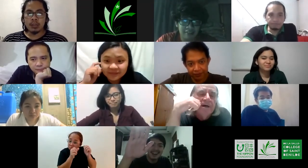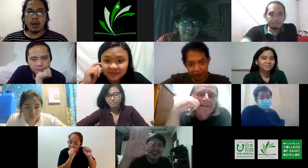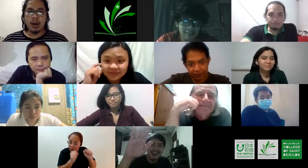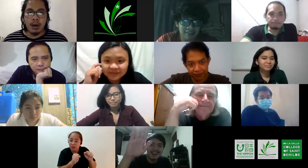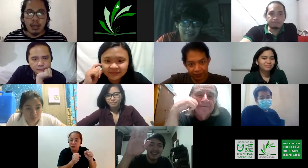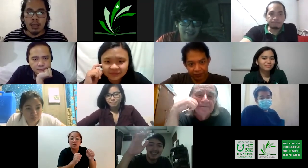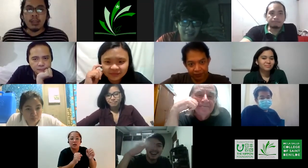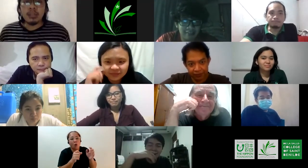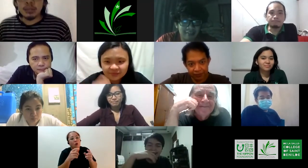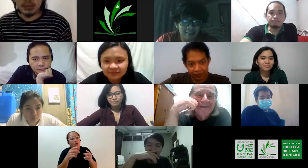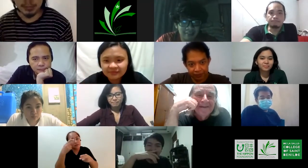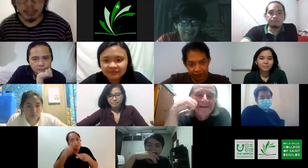sign.